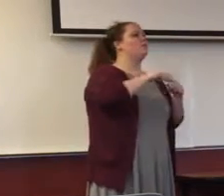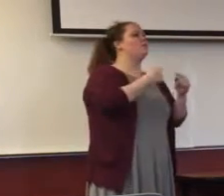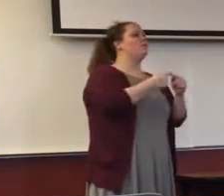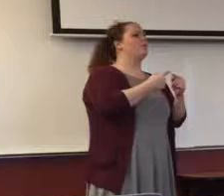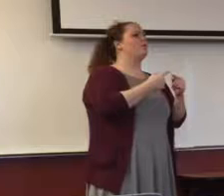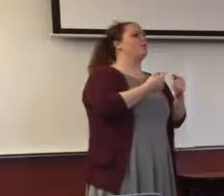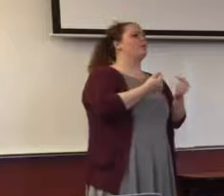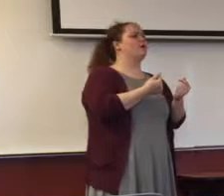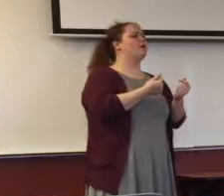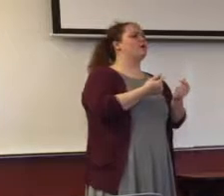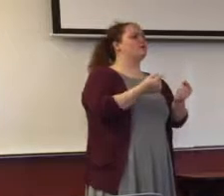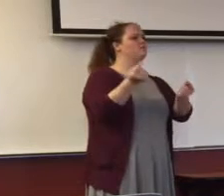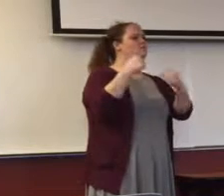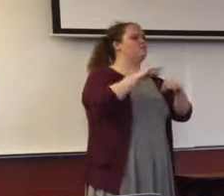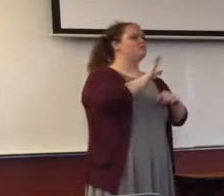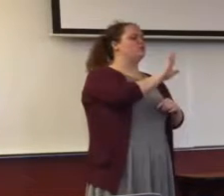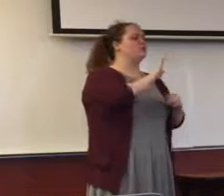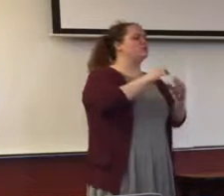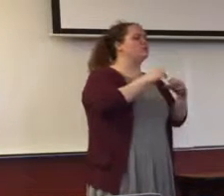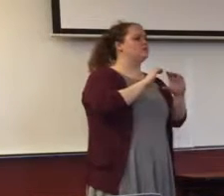you do this Wednesday night?